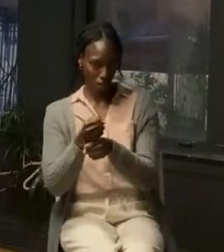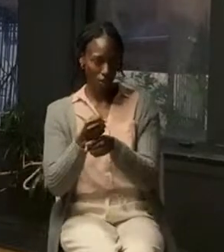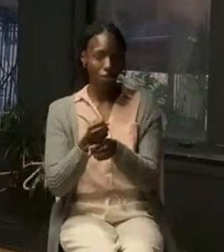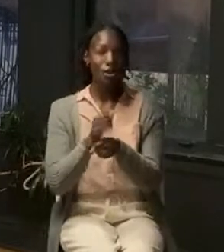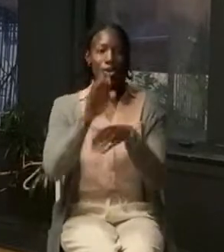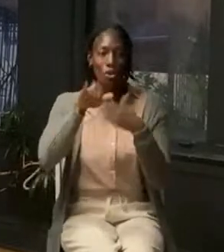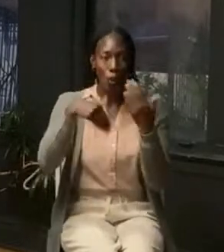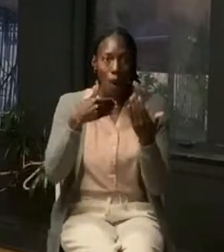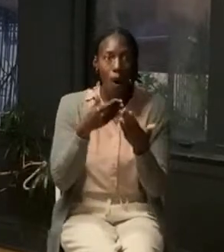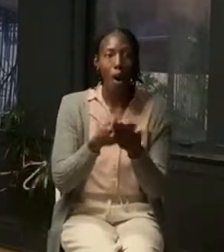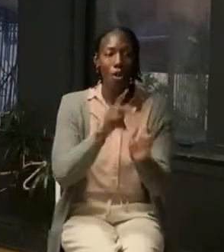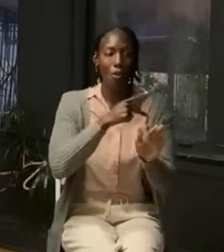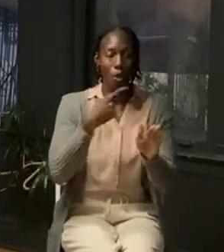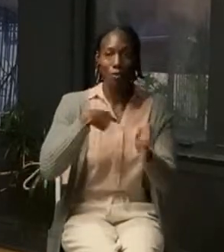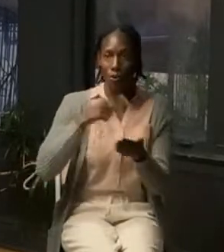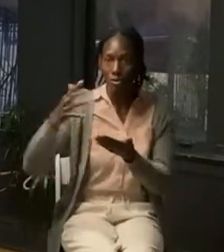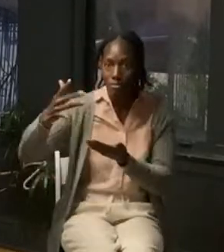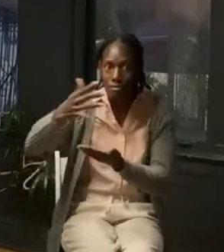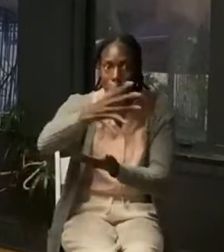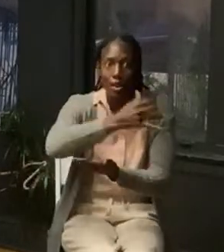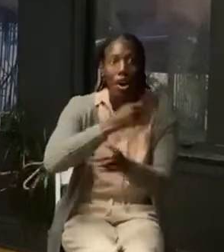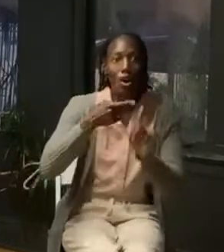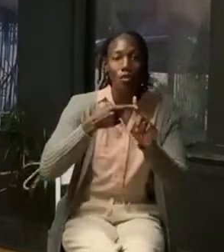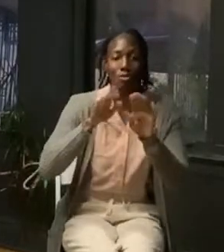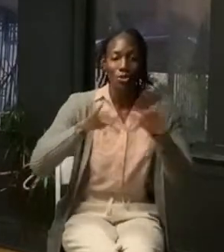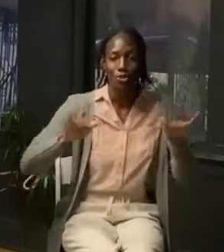between 2015 and